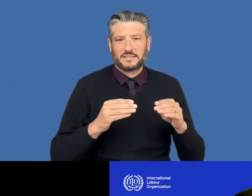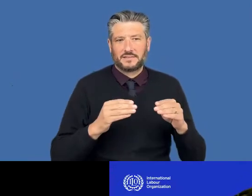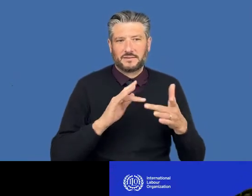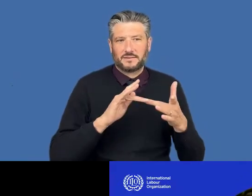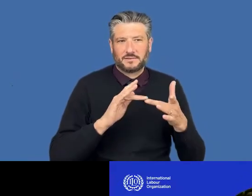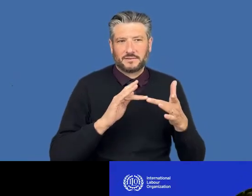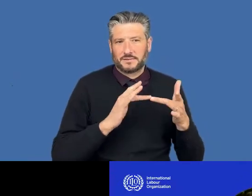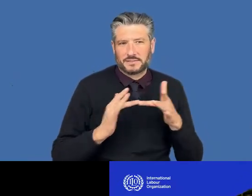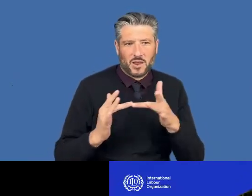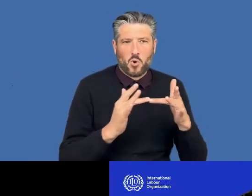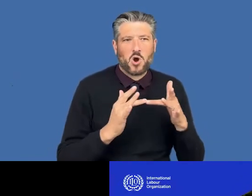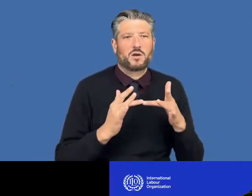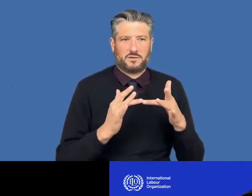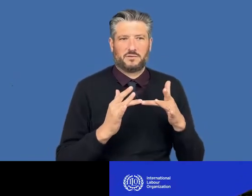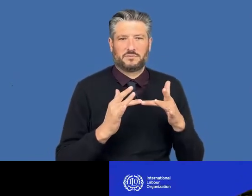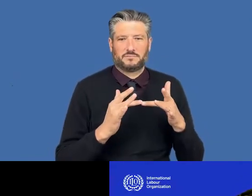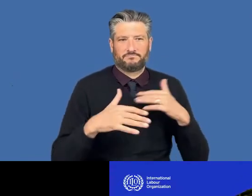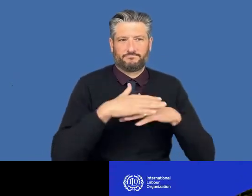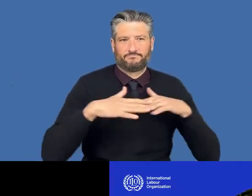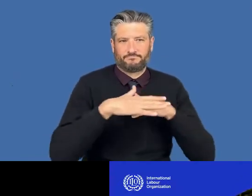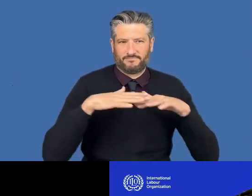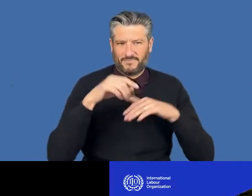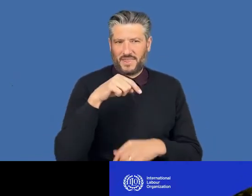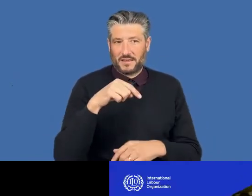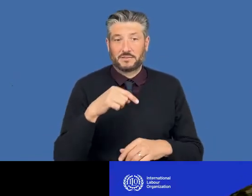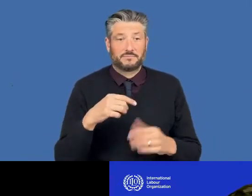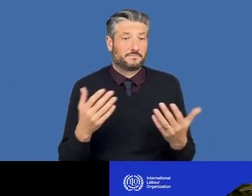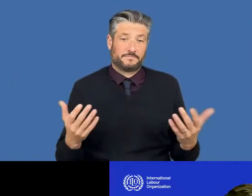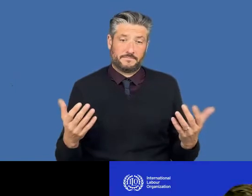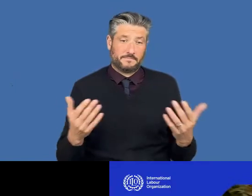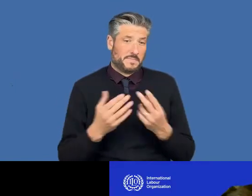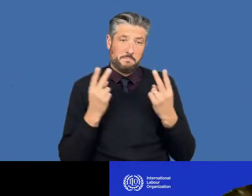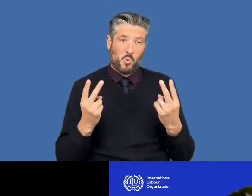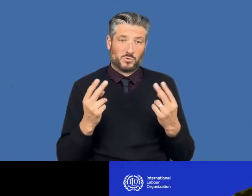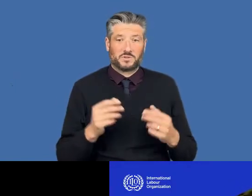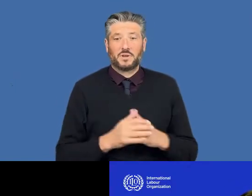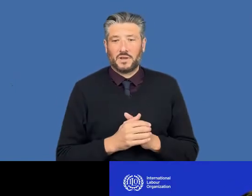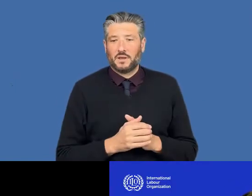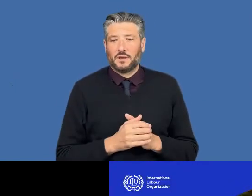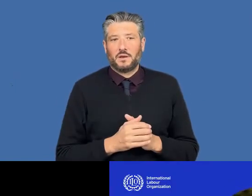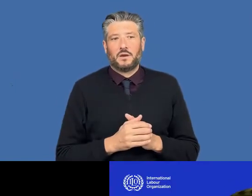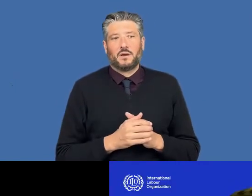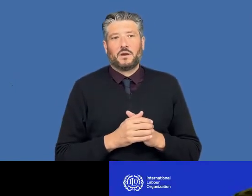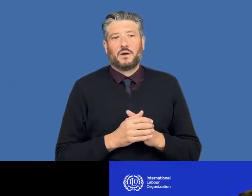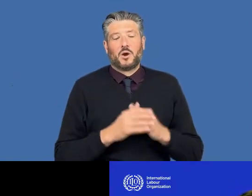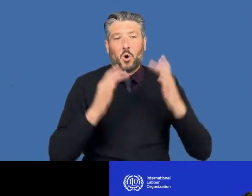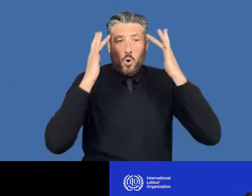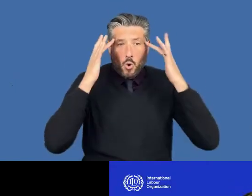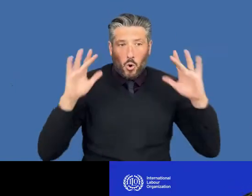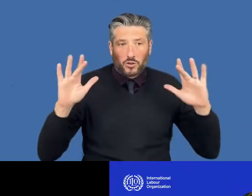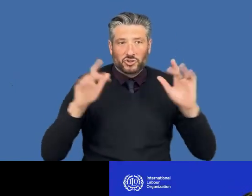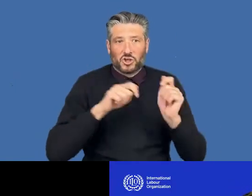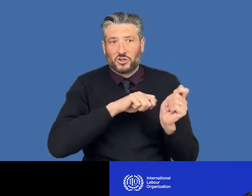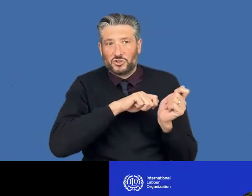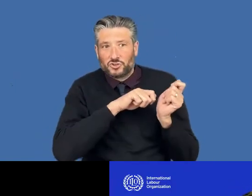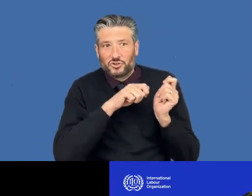Atos, is such an important point, because that really changes the culture in the company, right? Or can